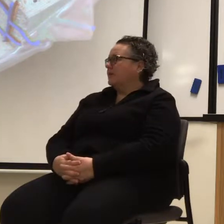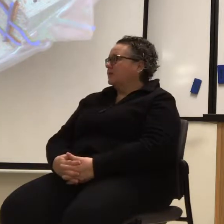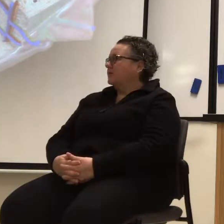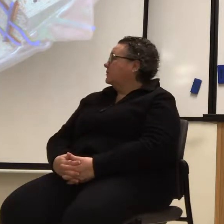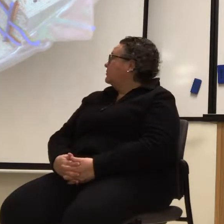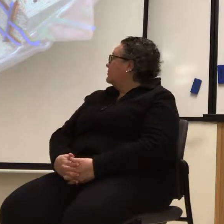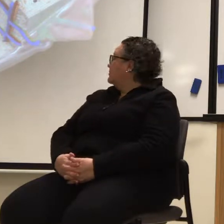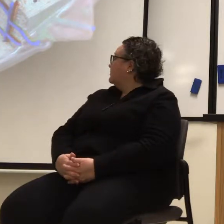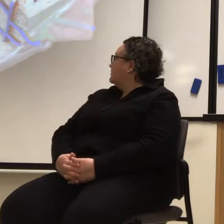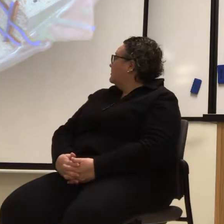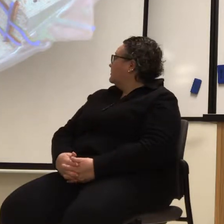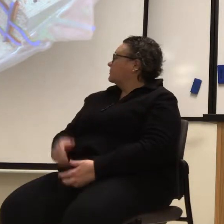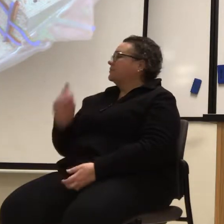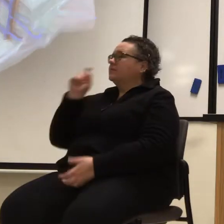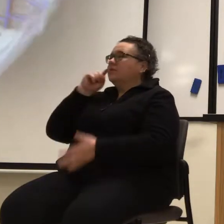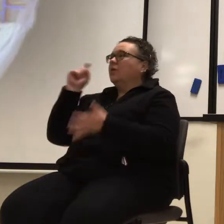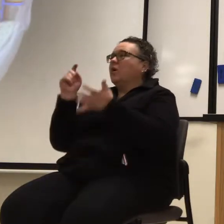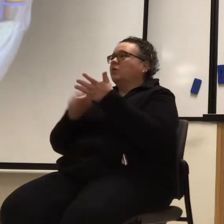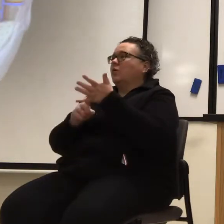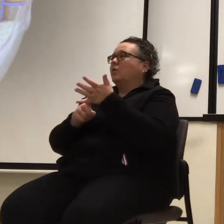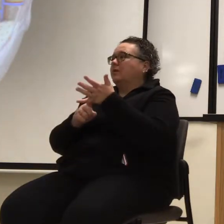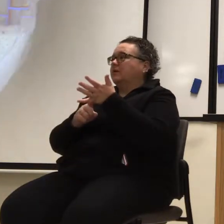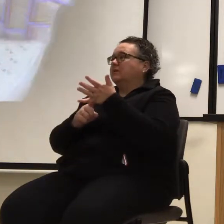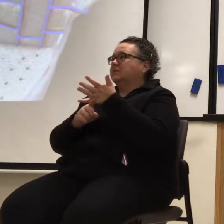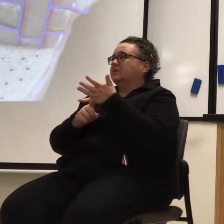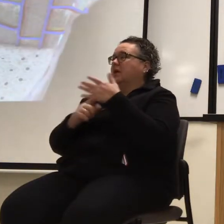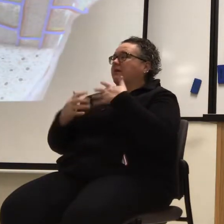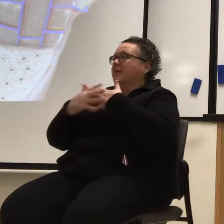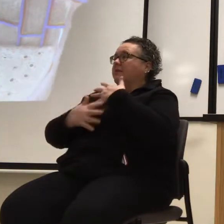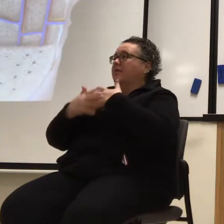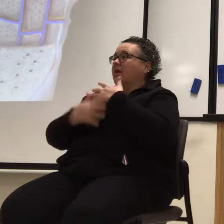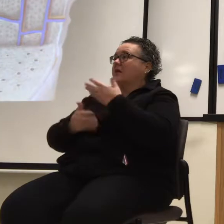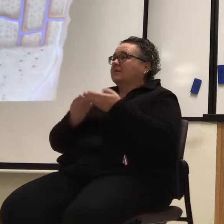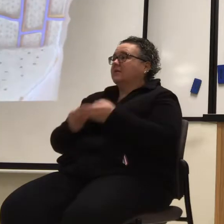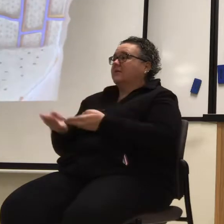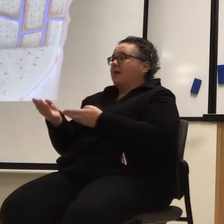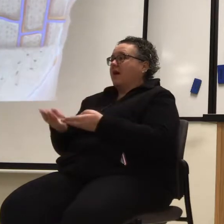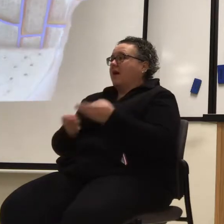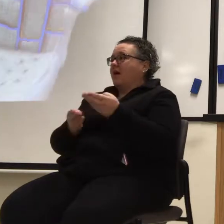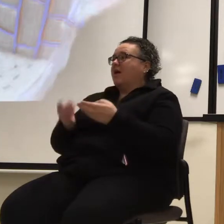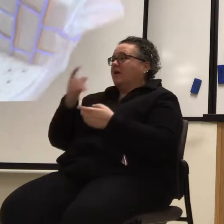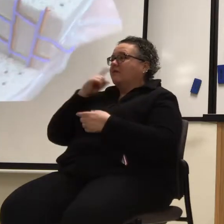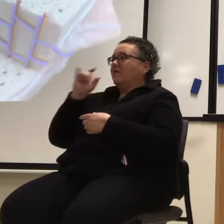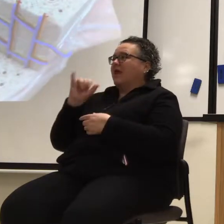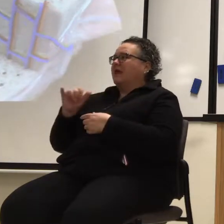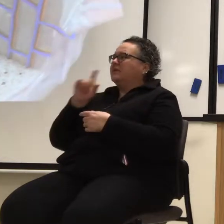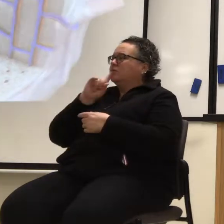And notice the blood supply to compact bone has an intricate canal system.